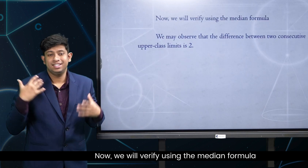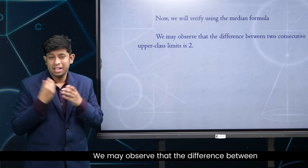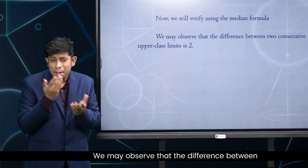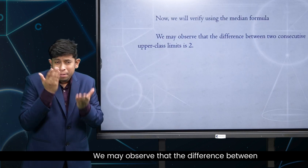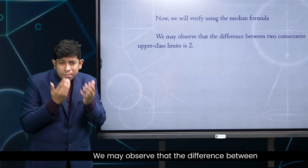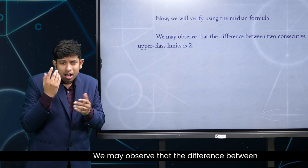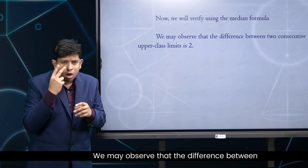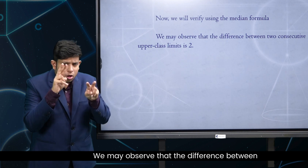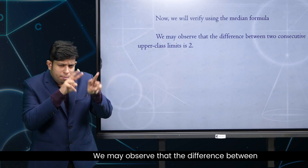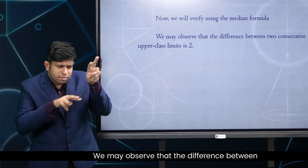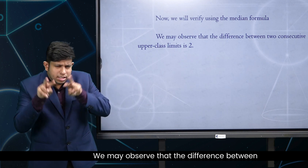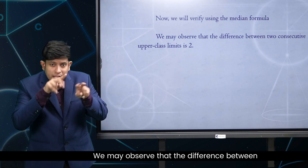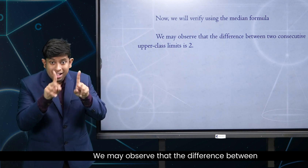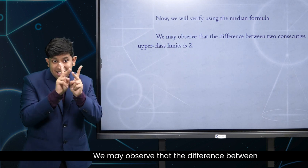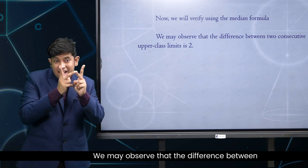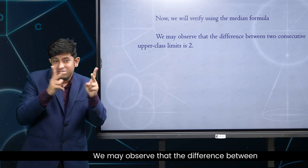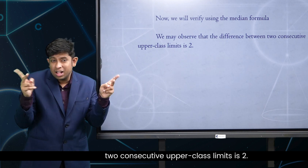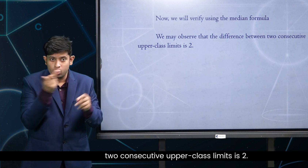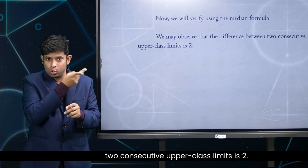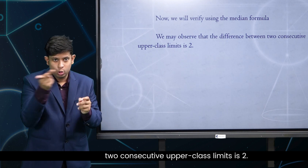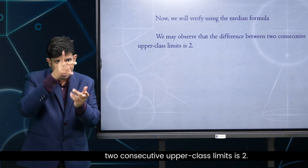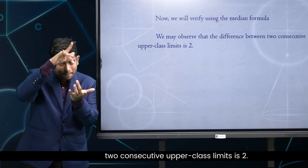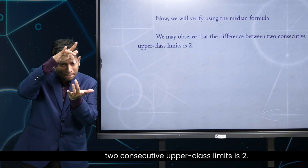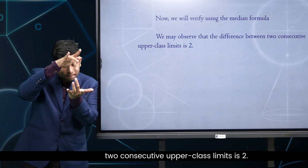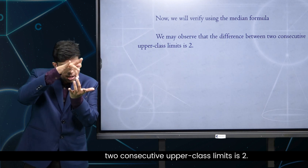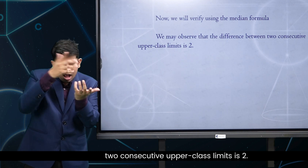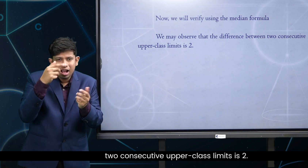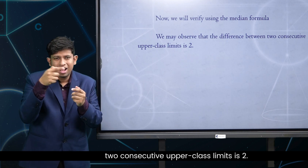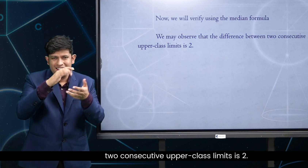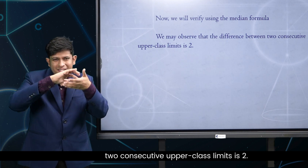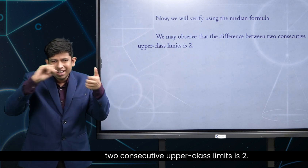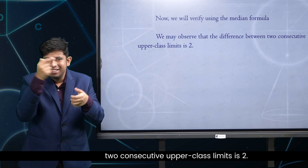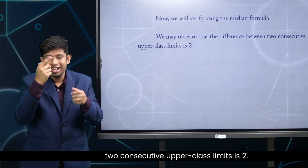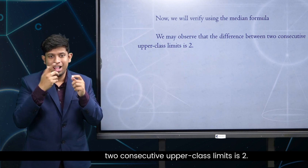We may observe that the difference between two consecutive upper class limits is 2.